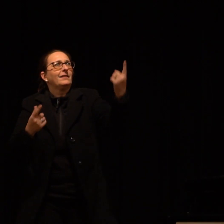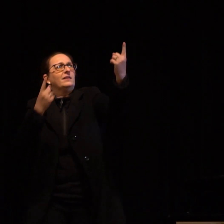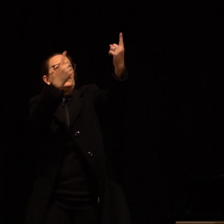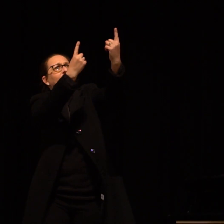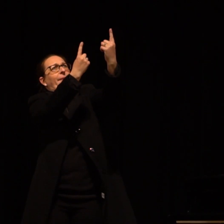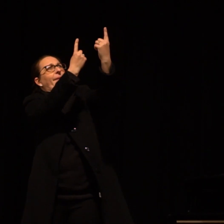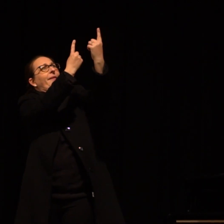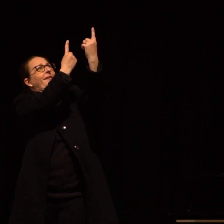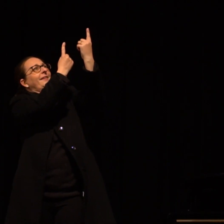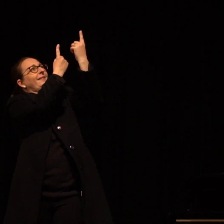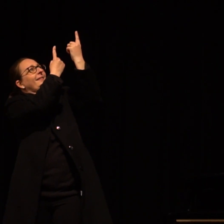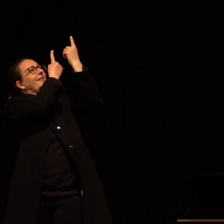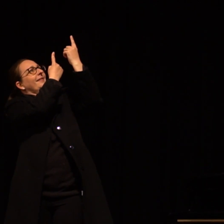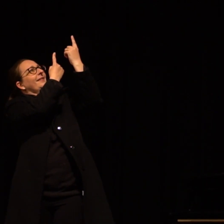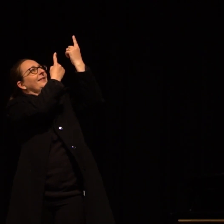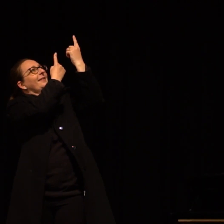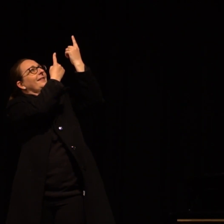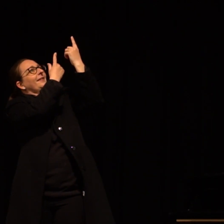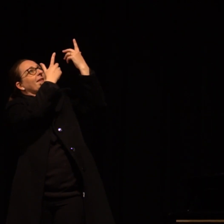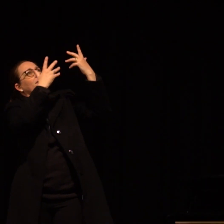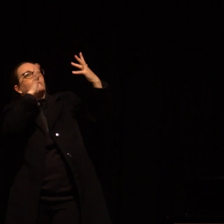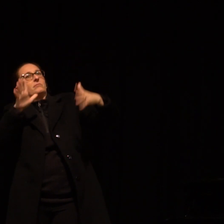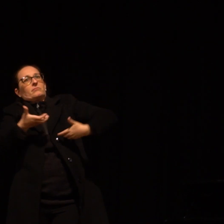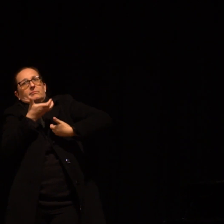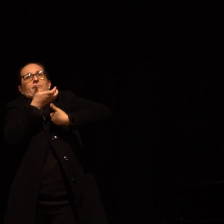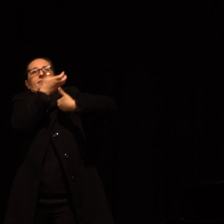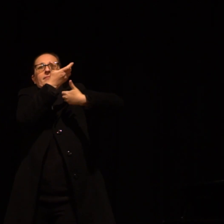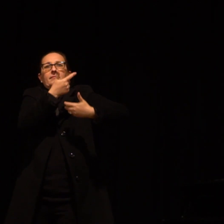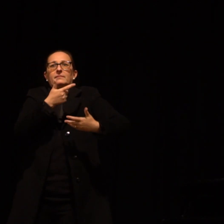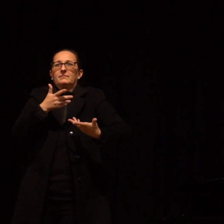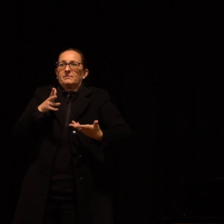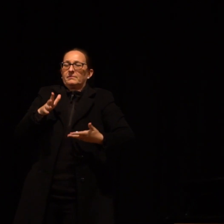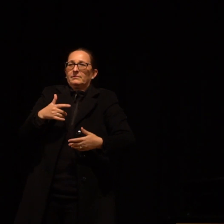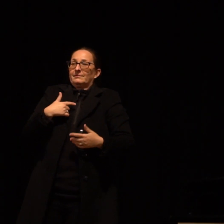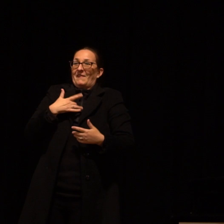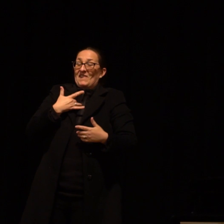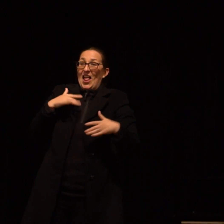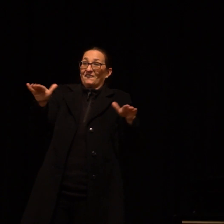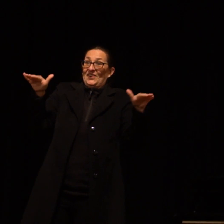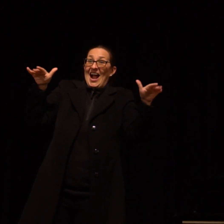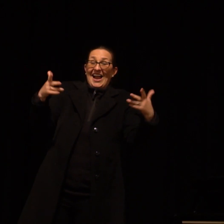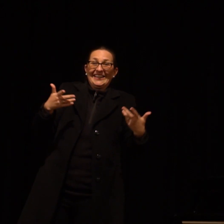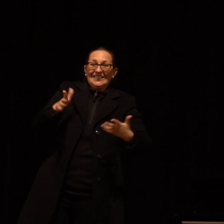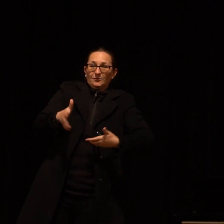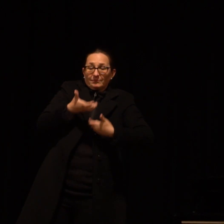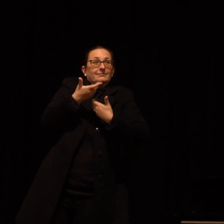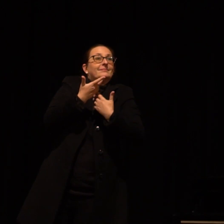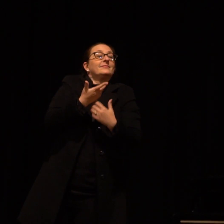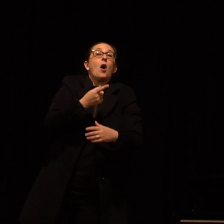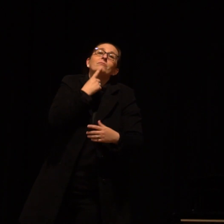They're looking in the bus. Someone picks me up. I felt like a